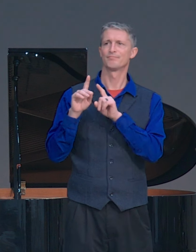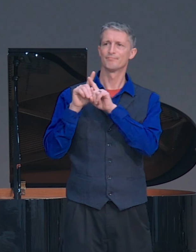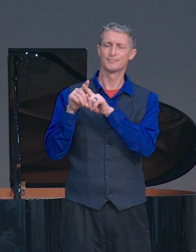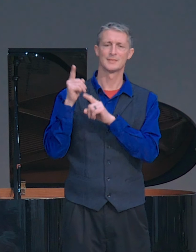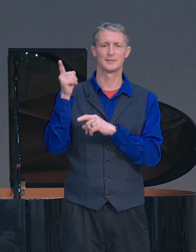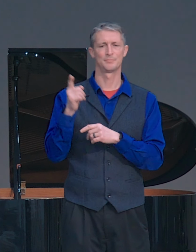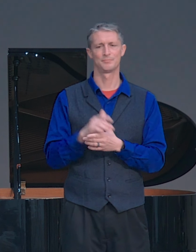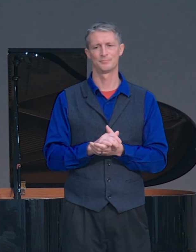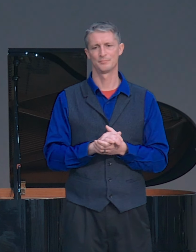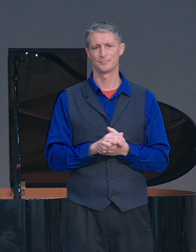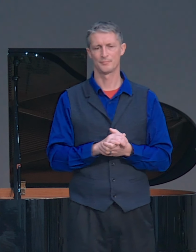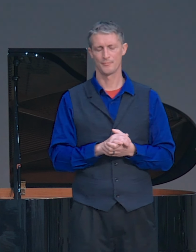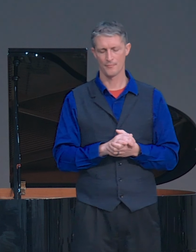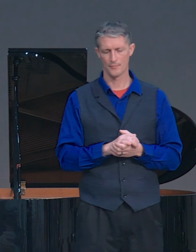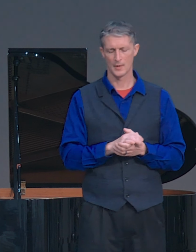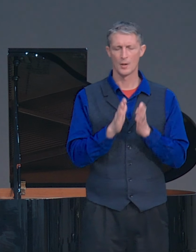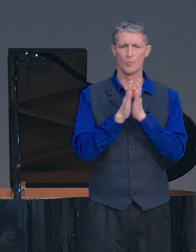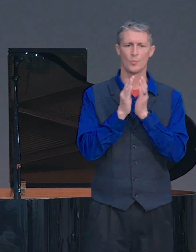Father,